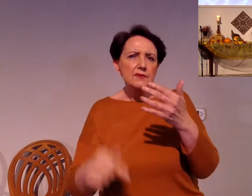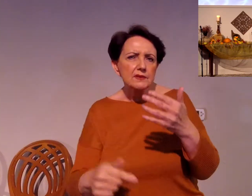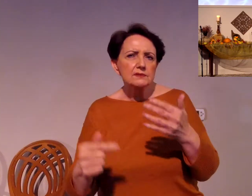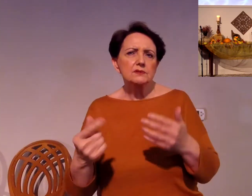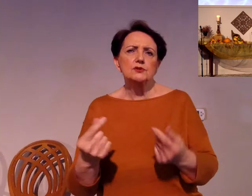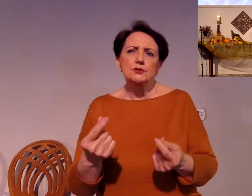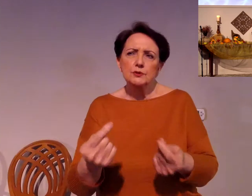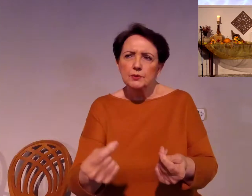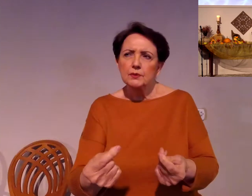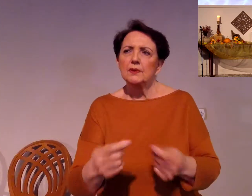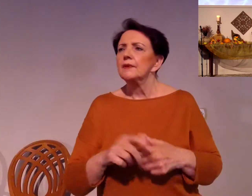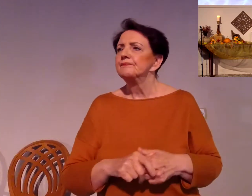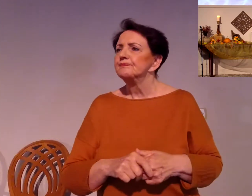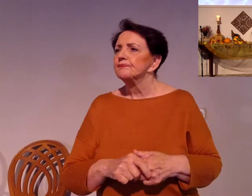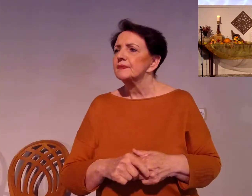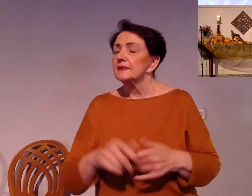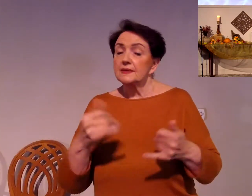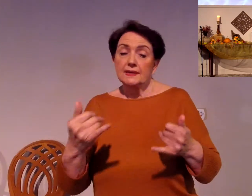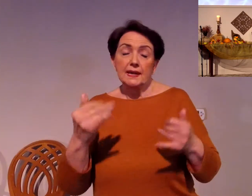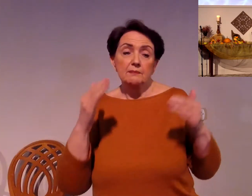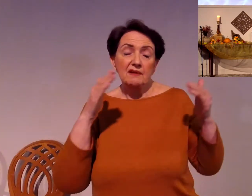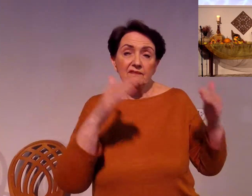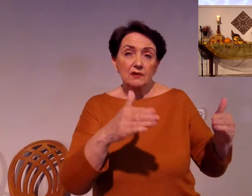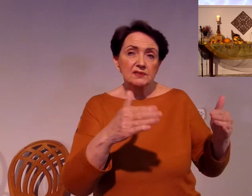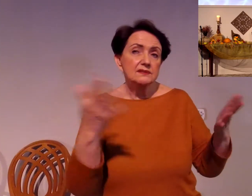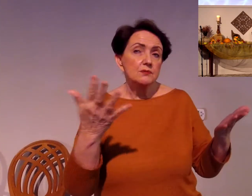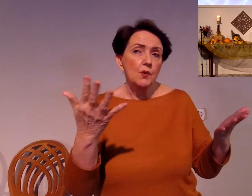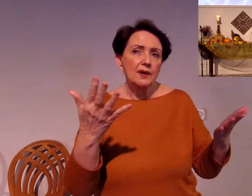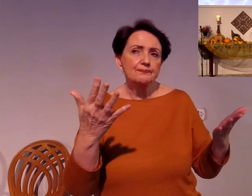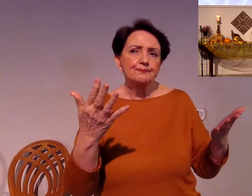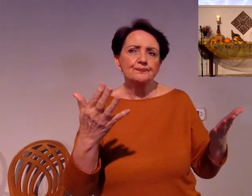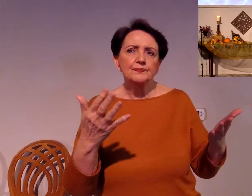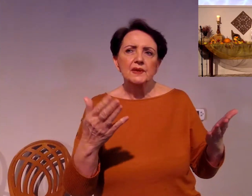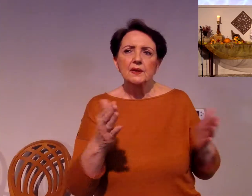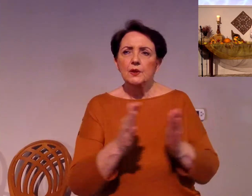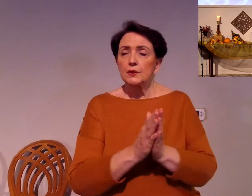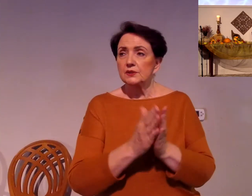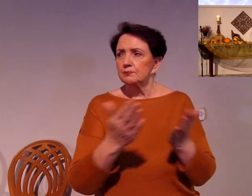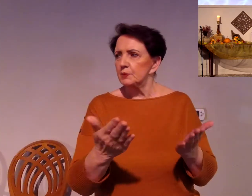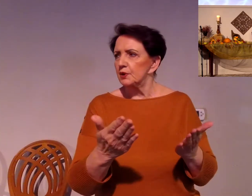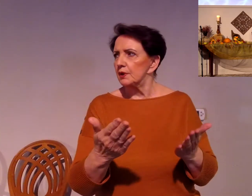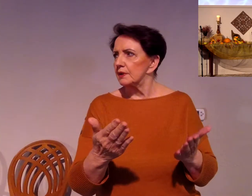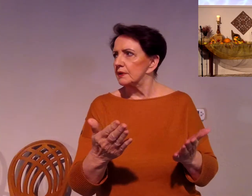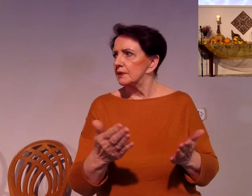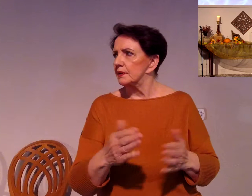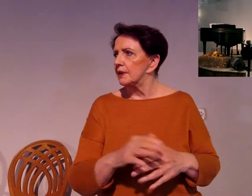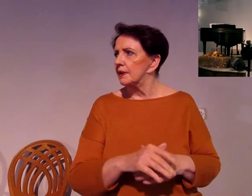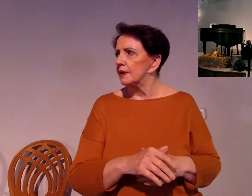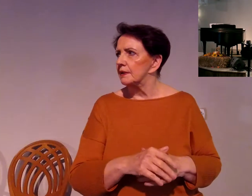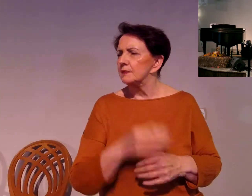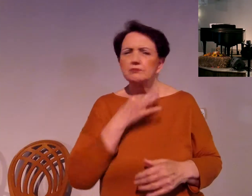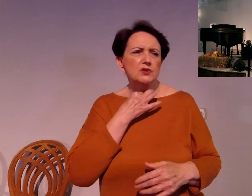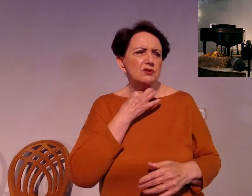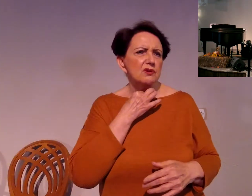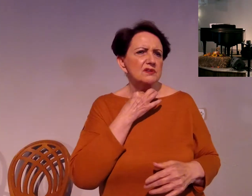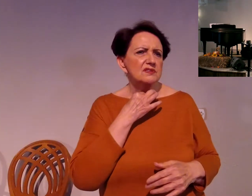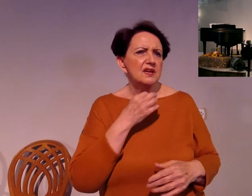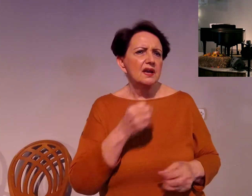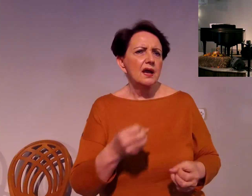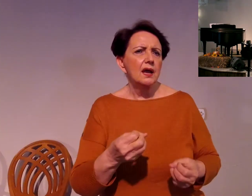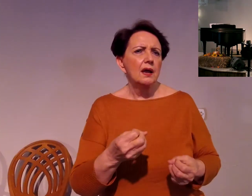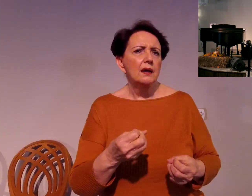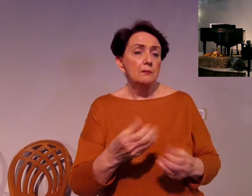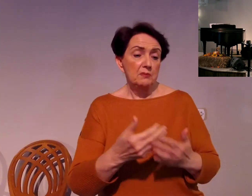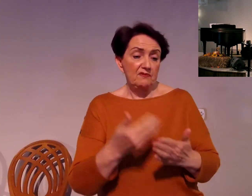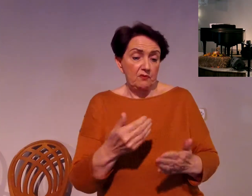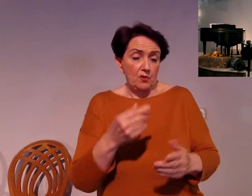so today, what I'm going to focus us on is this book, The Big Leap. I'm just curious, how many people before this